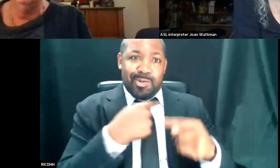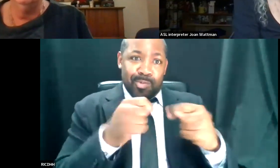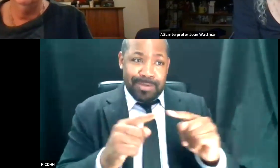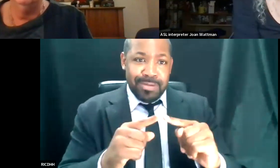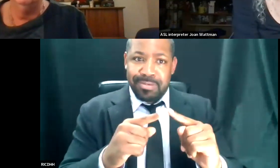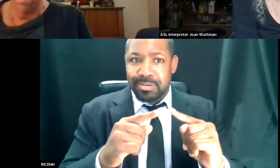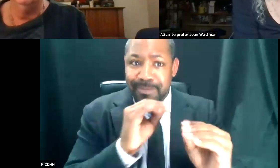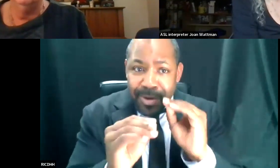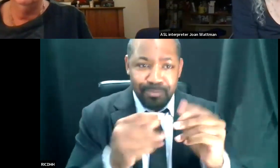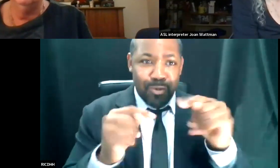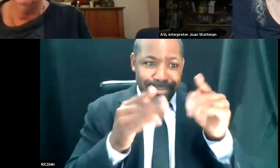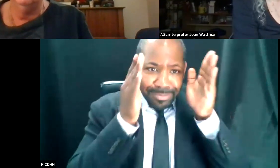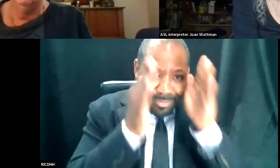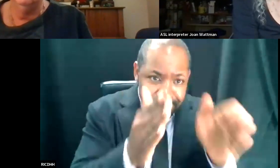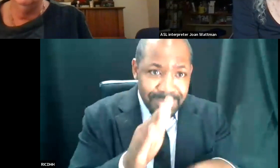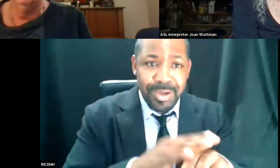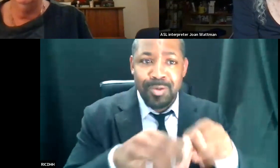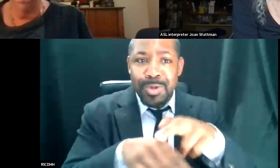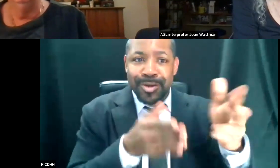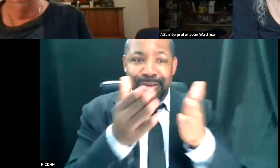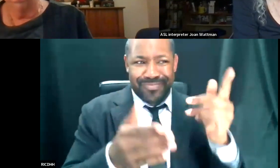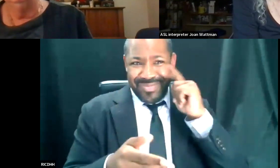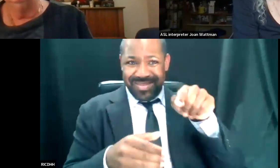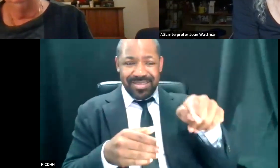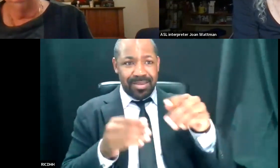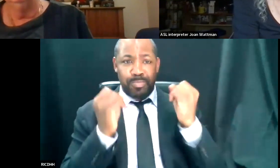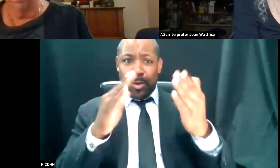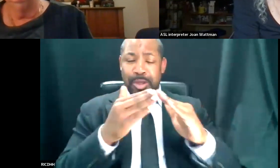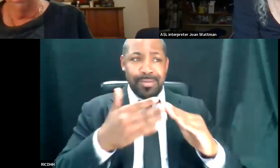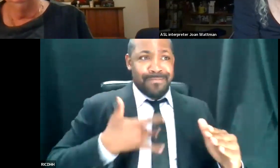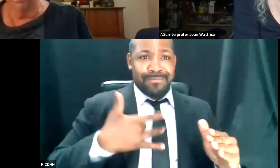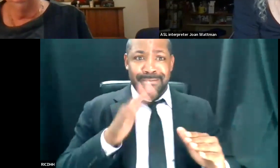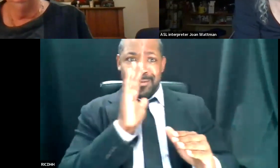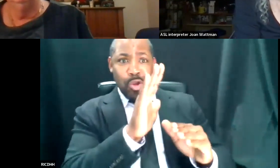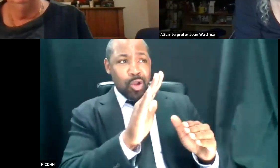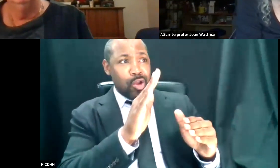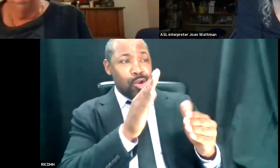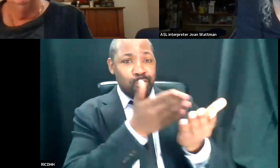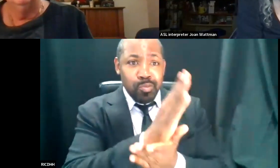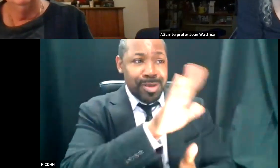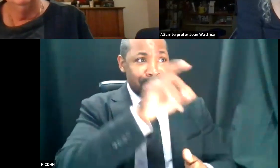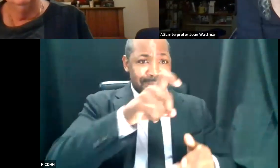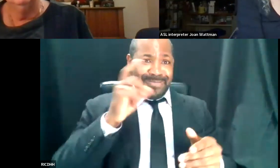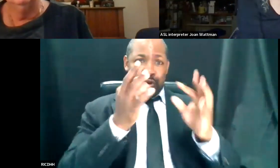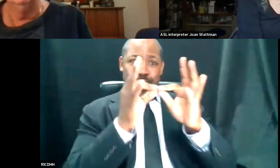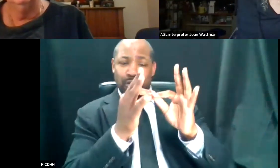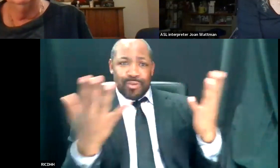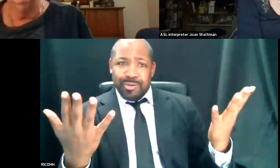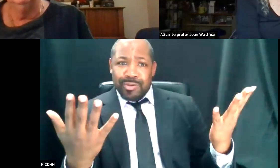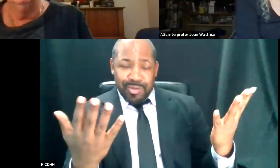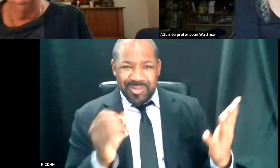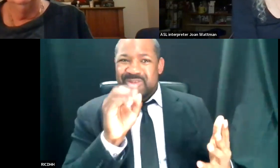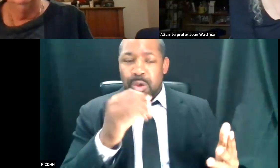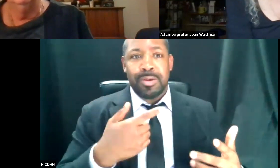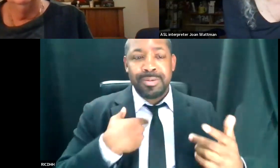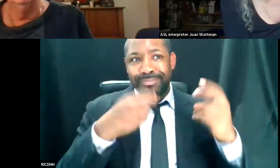most of it is about referral service that I'm hearing comments about, and that's something we've really focused on. People